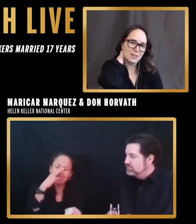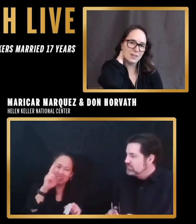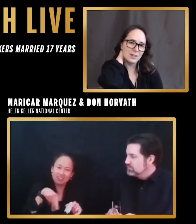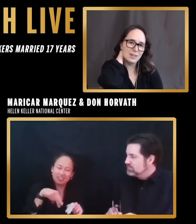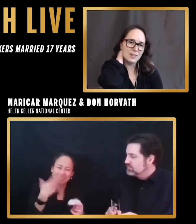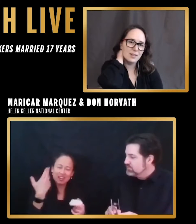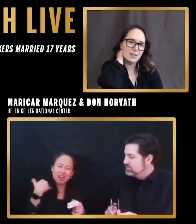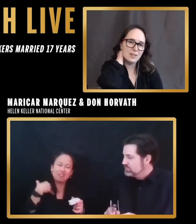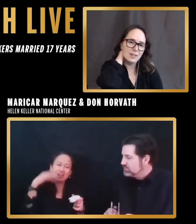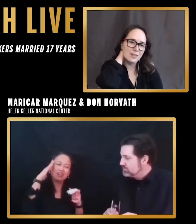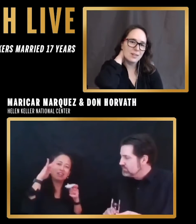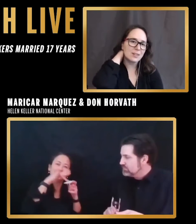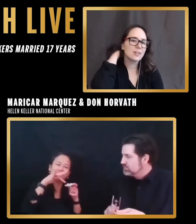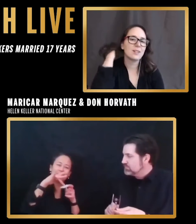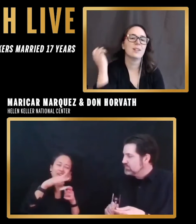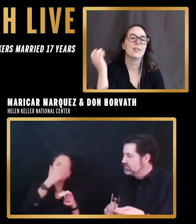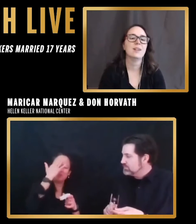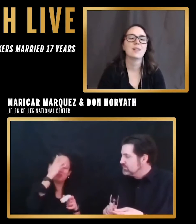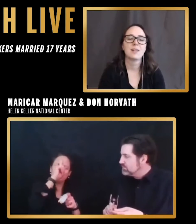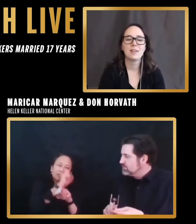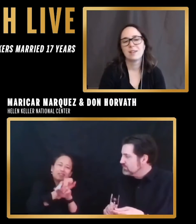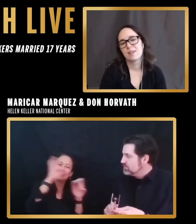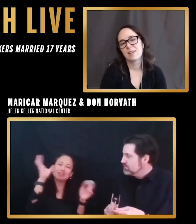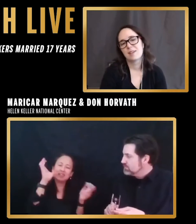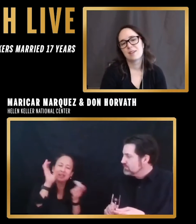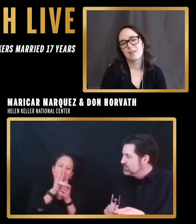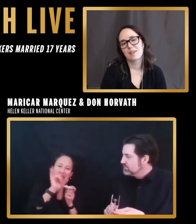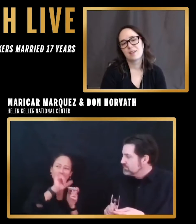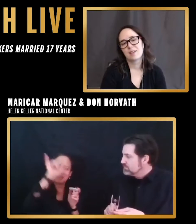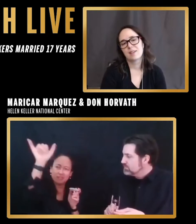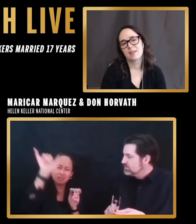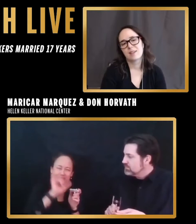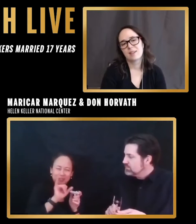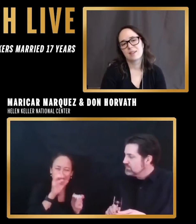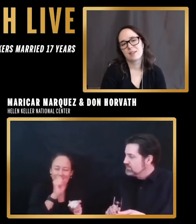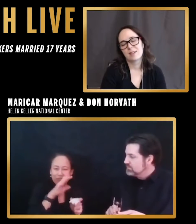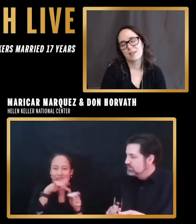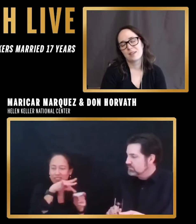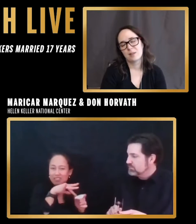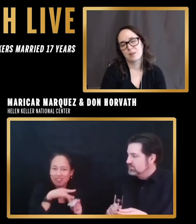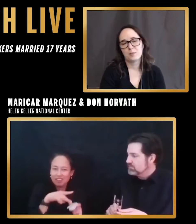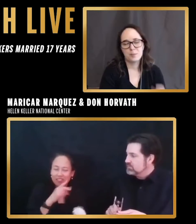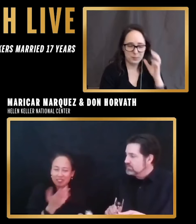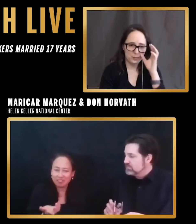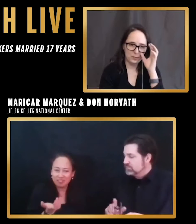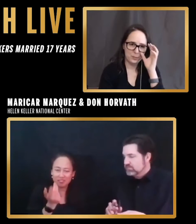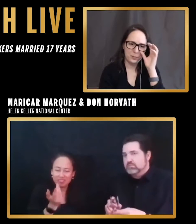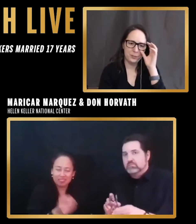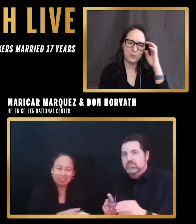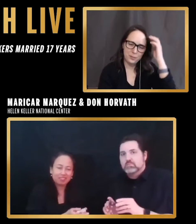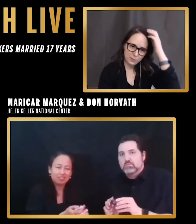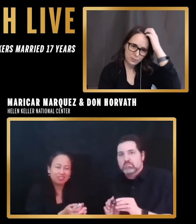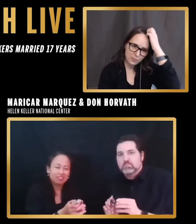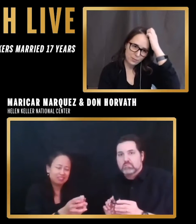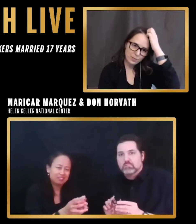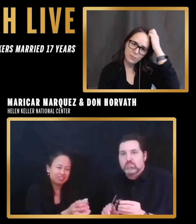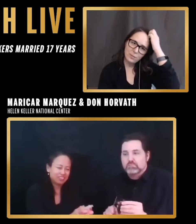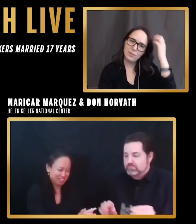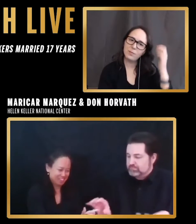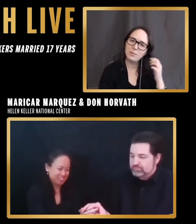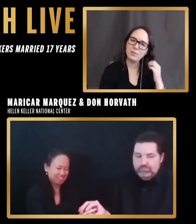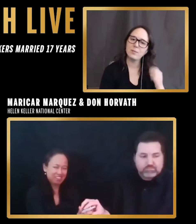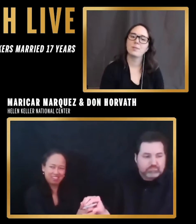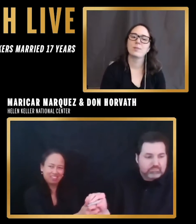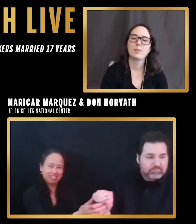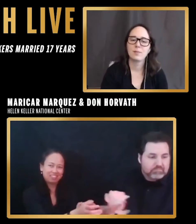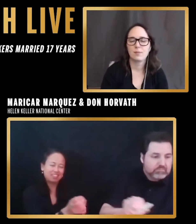real time as he was explaining the story of what was happening. So he was able to make those experiences more tactile for me.